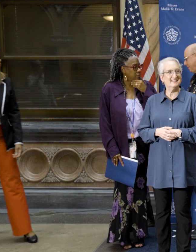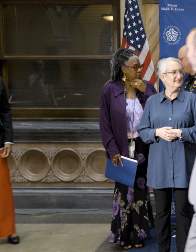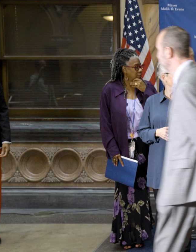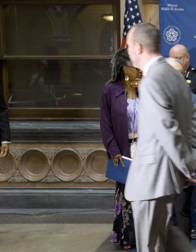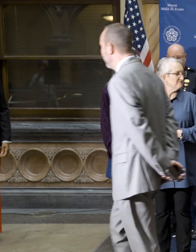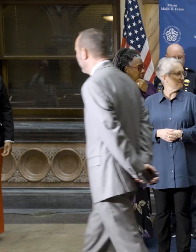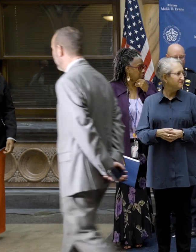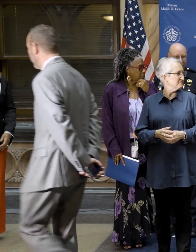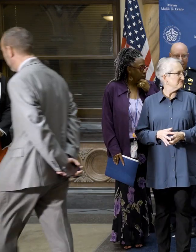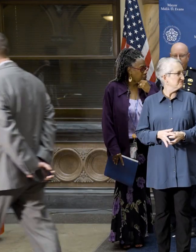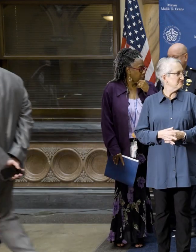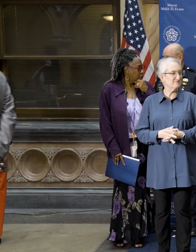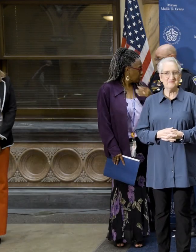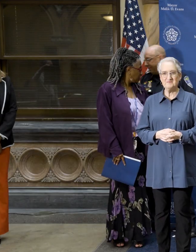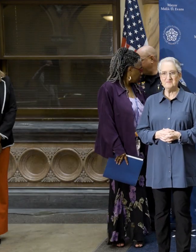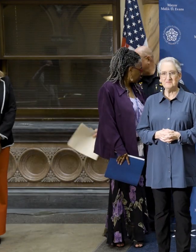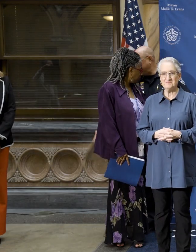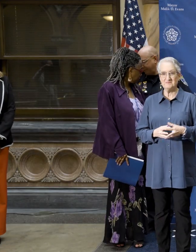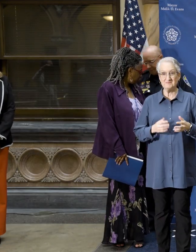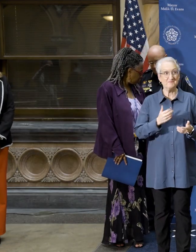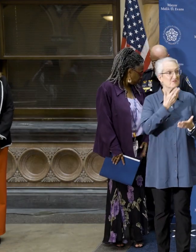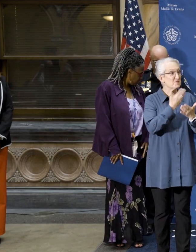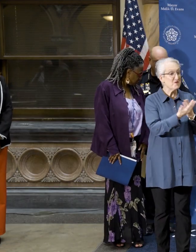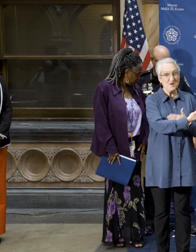it's great to see everybody here this morning. I want to thank